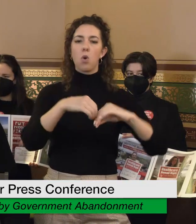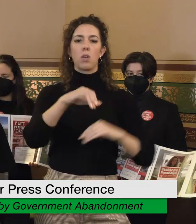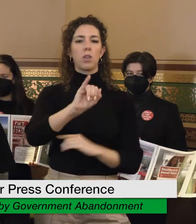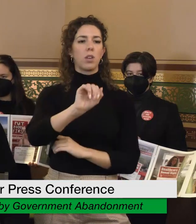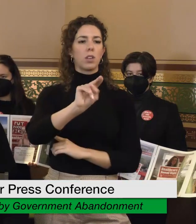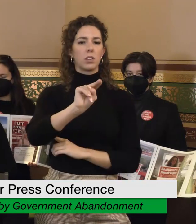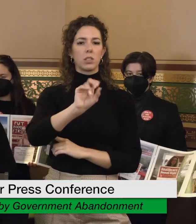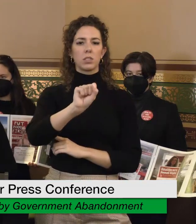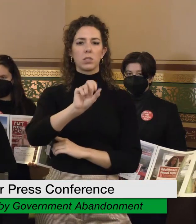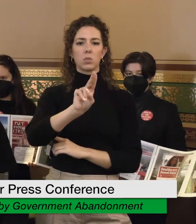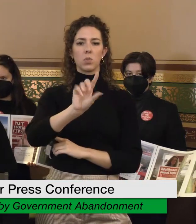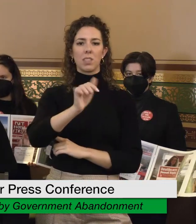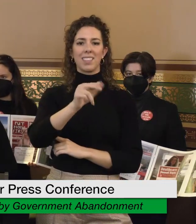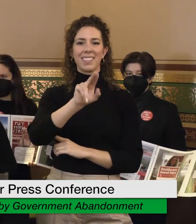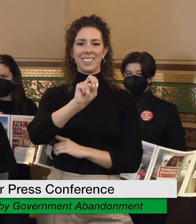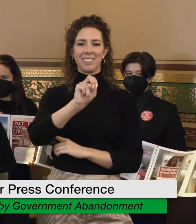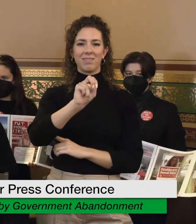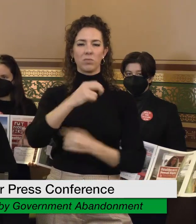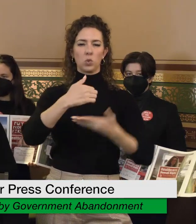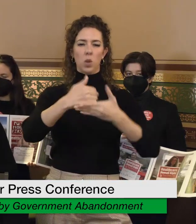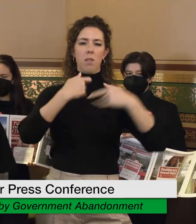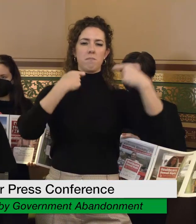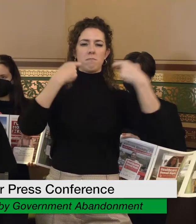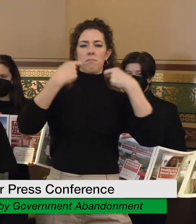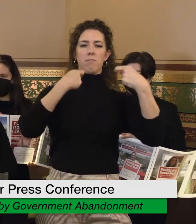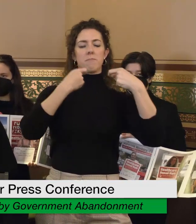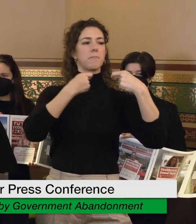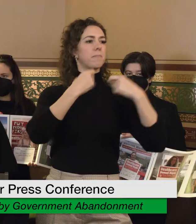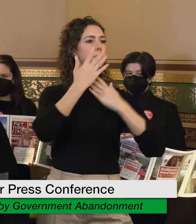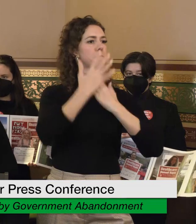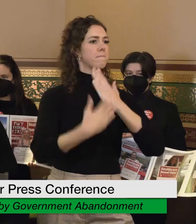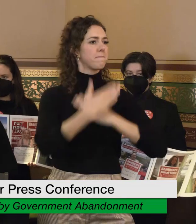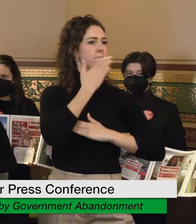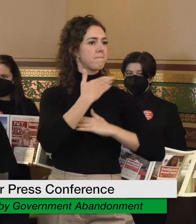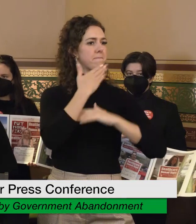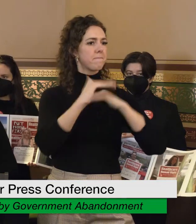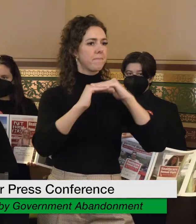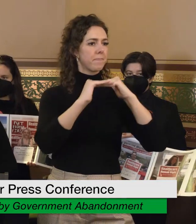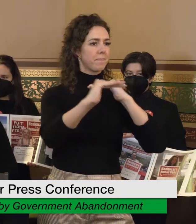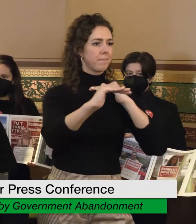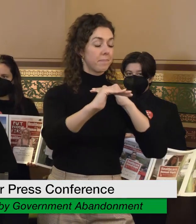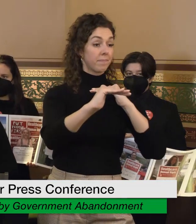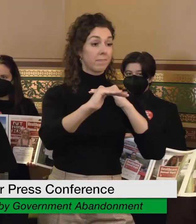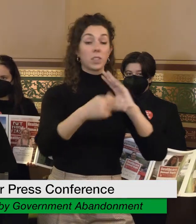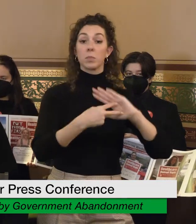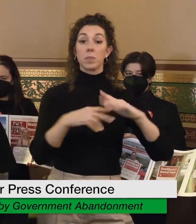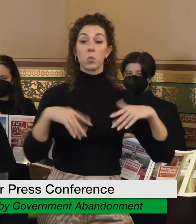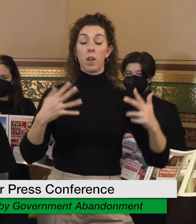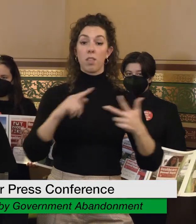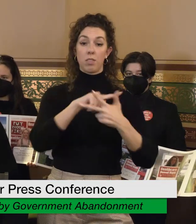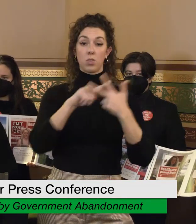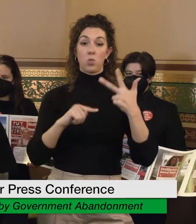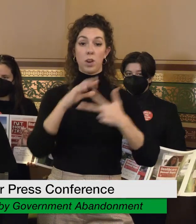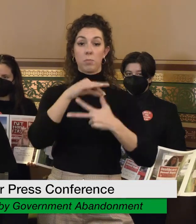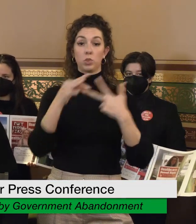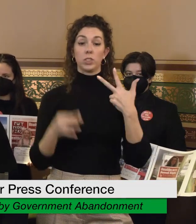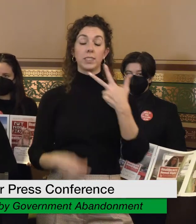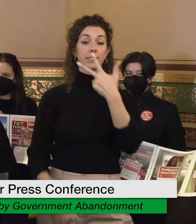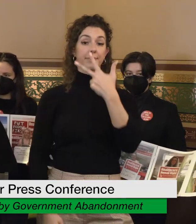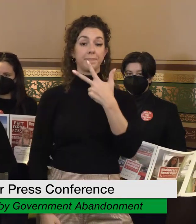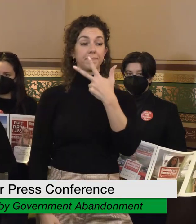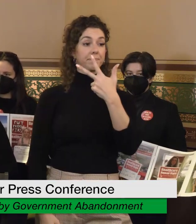in order for my blood sugar to stay in range. I ultimately have three options here. Option